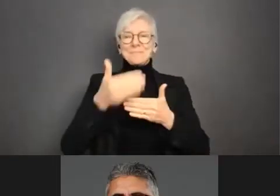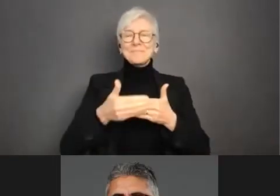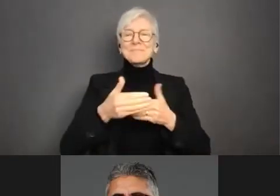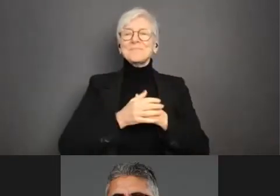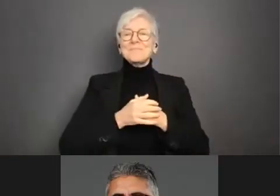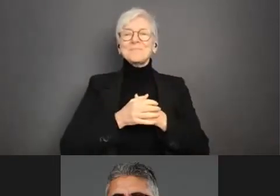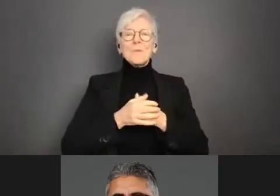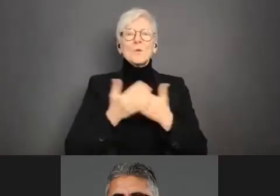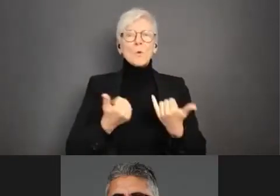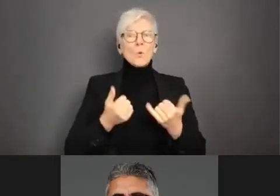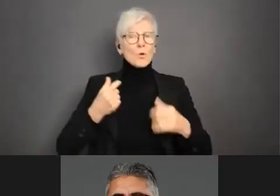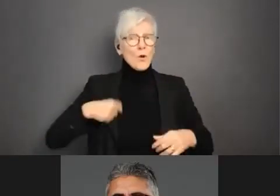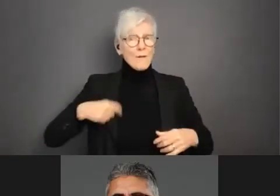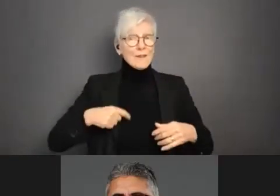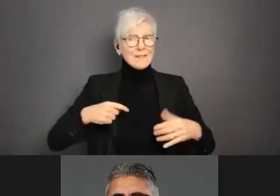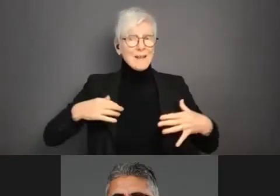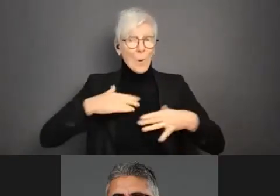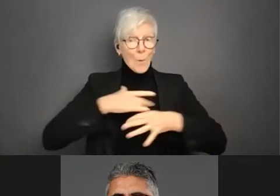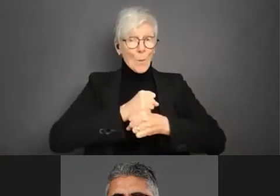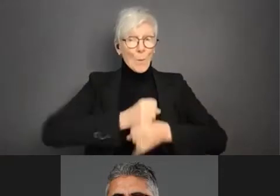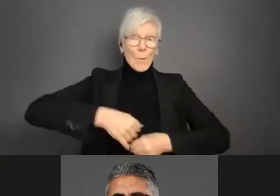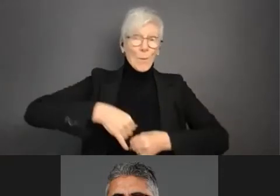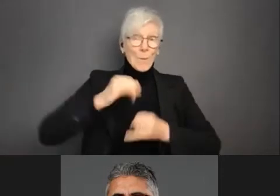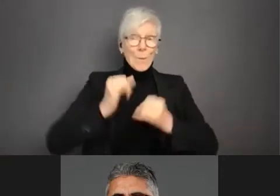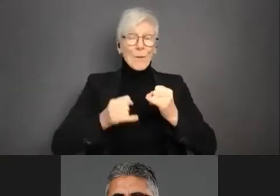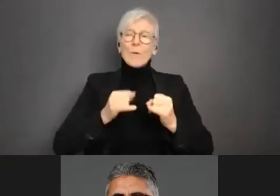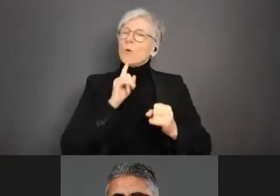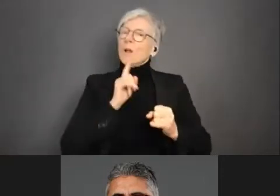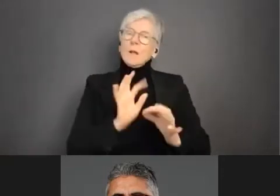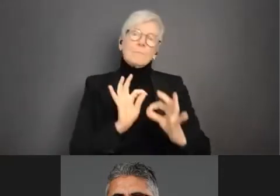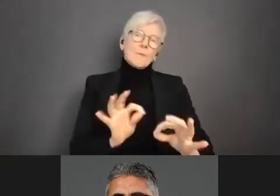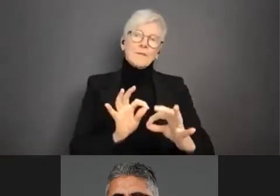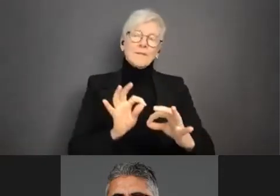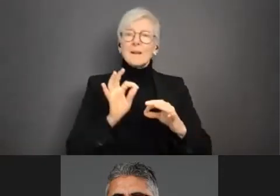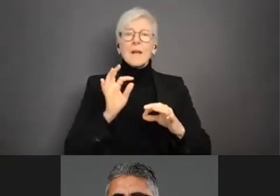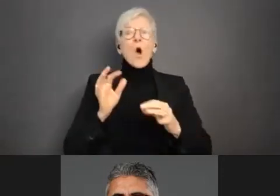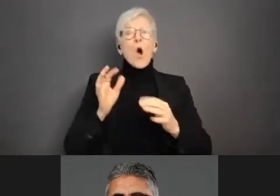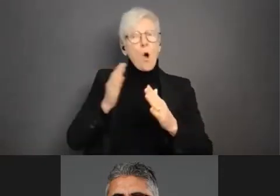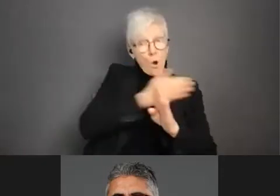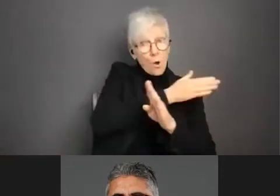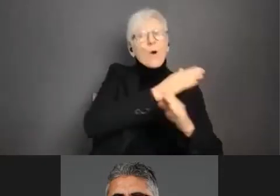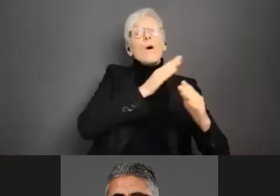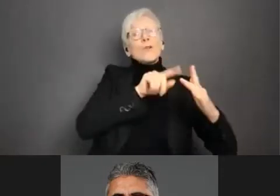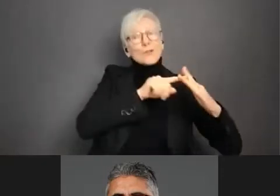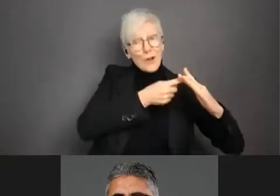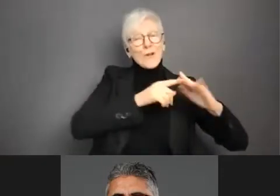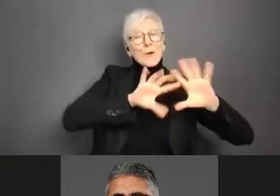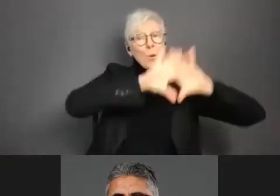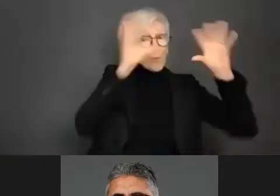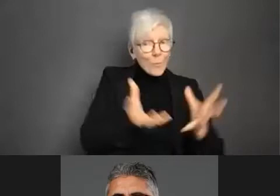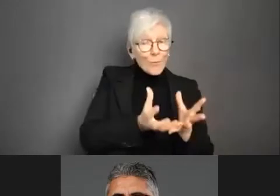for our conference. And I think it's very timely because we've talked about from a global perspective, we've talked it from